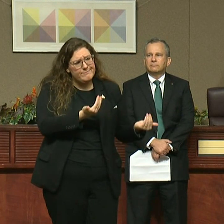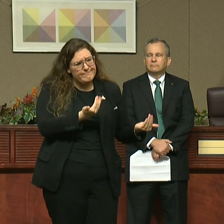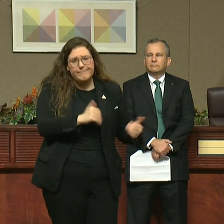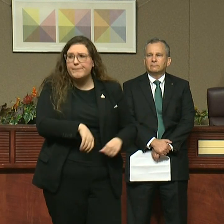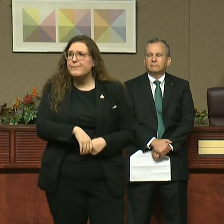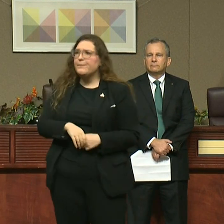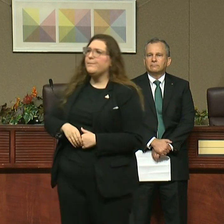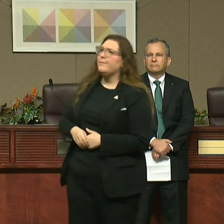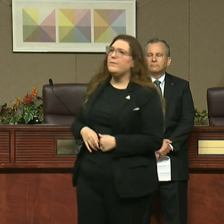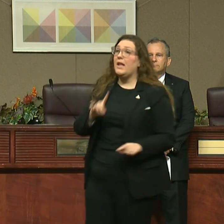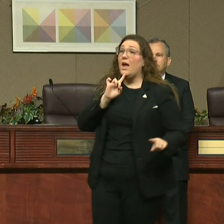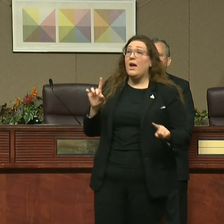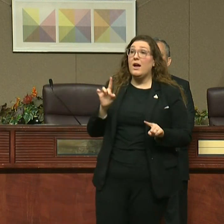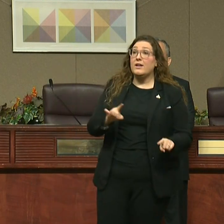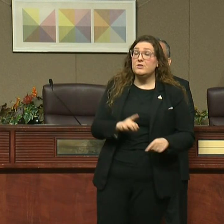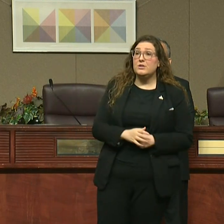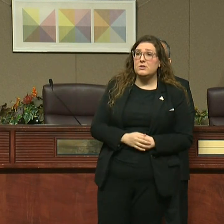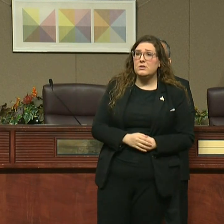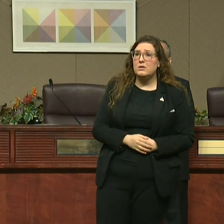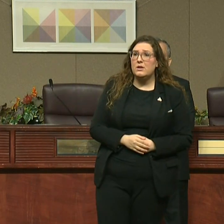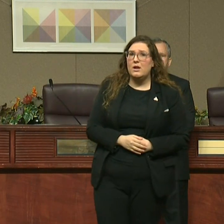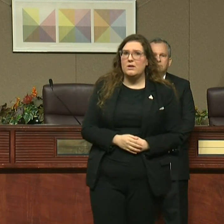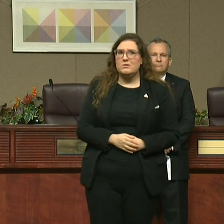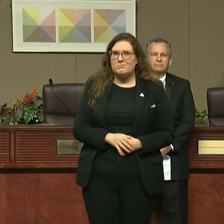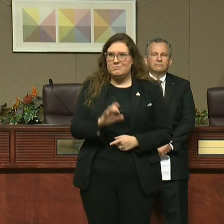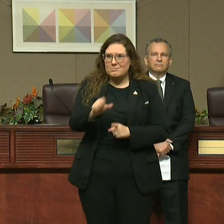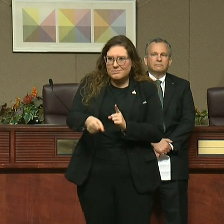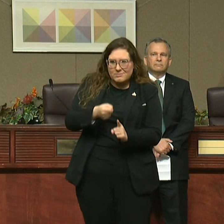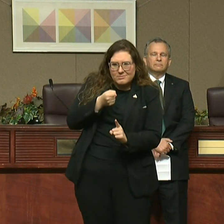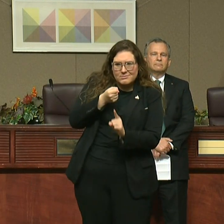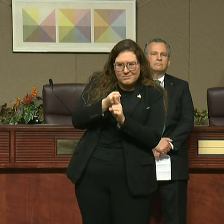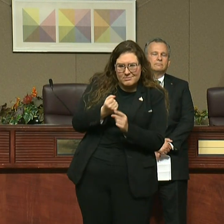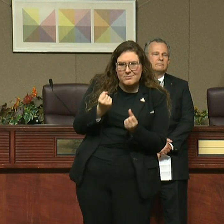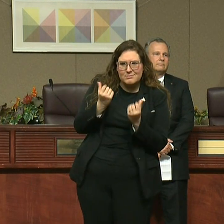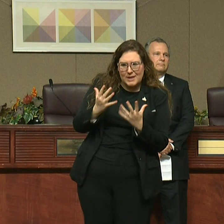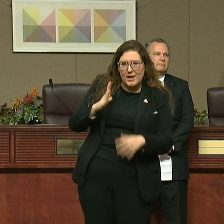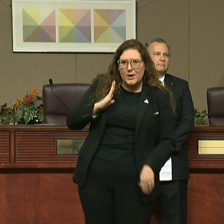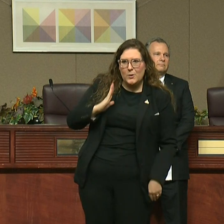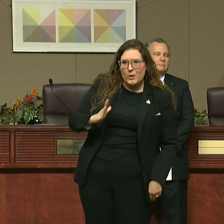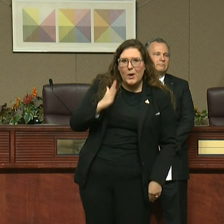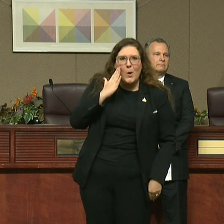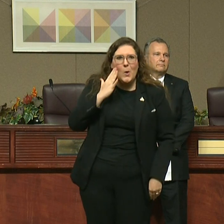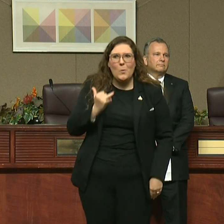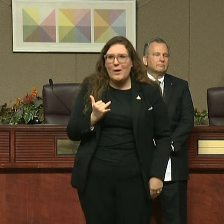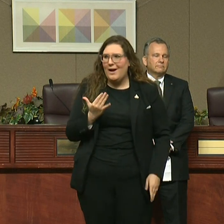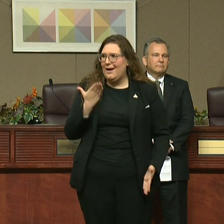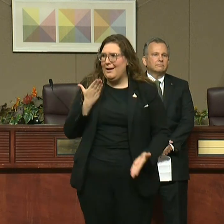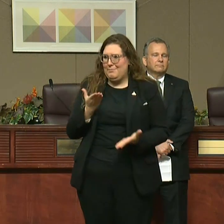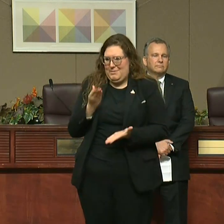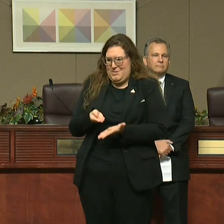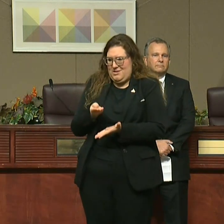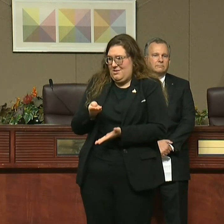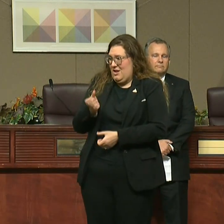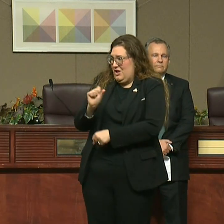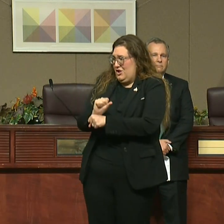That will impact many because of loss of jobs or either loss of